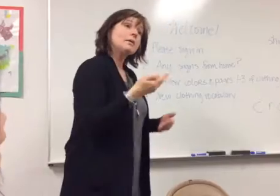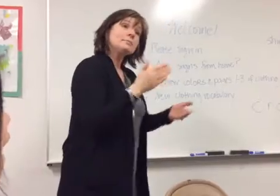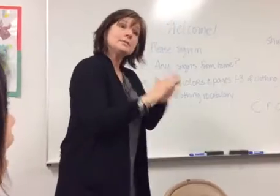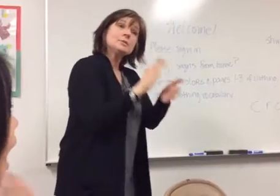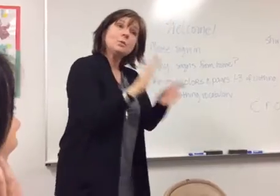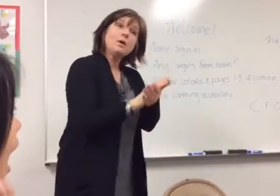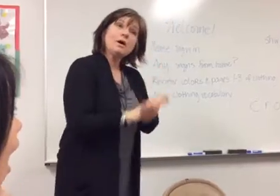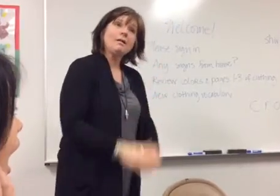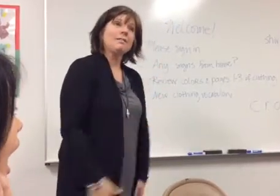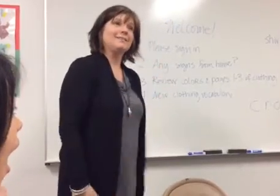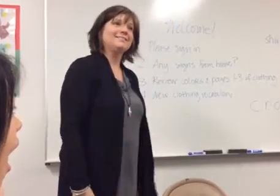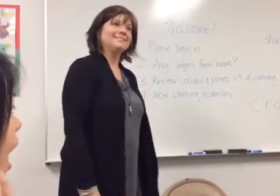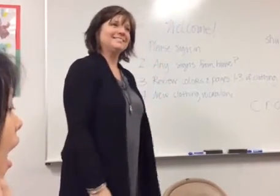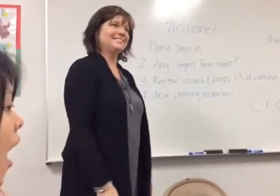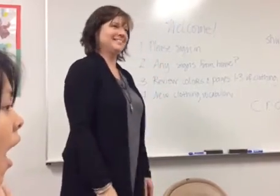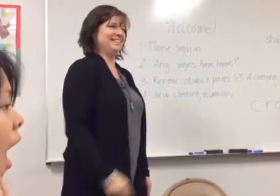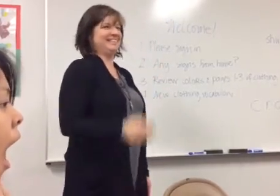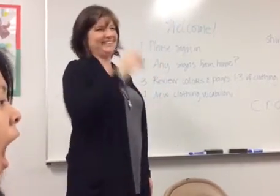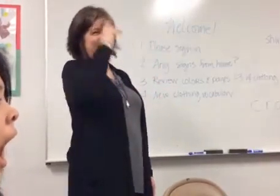welcome to school.